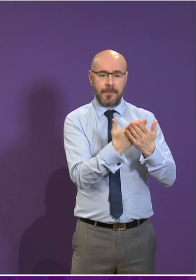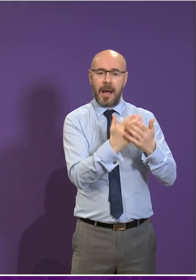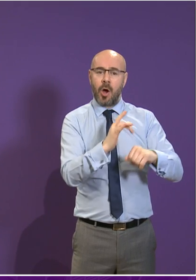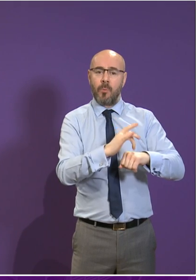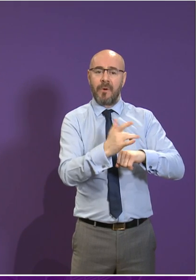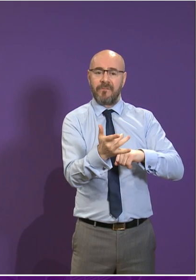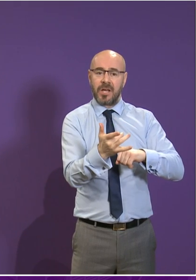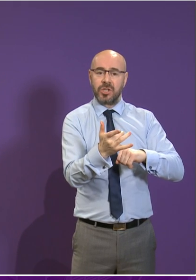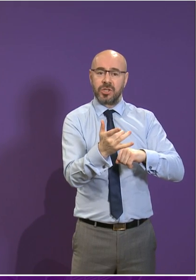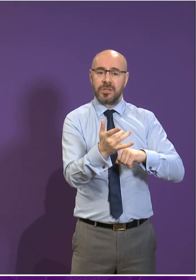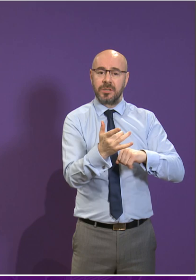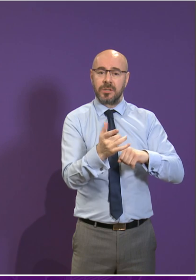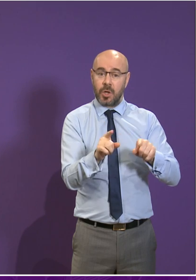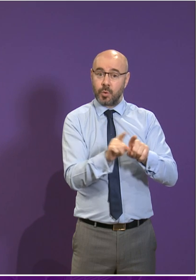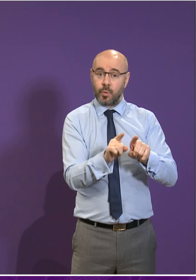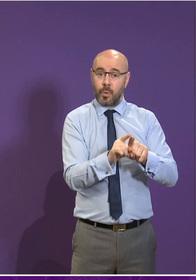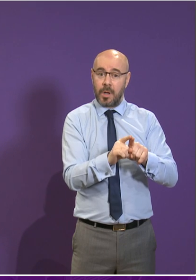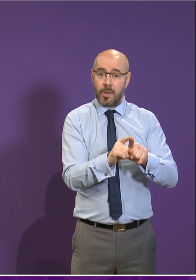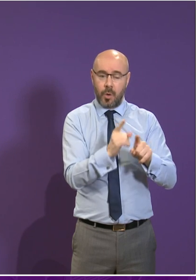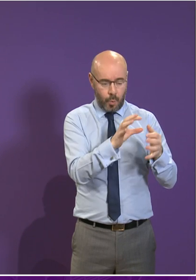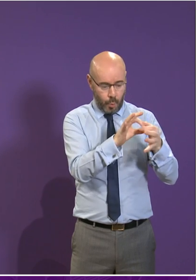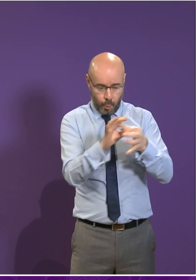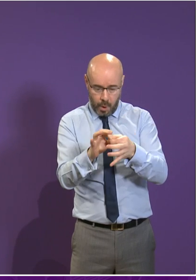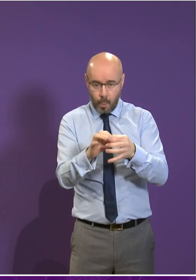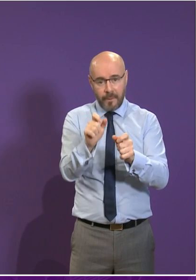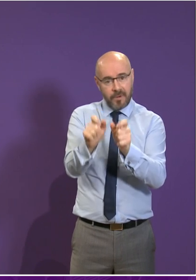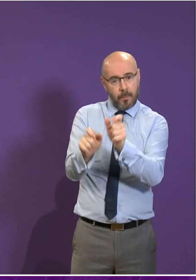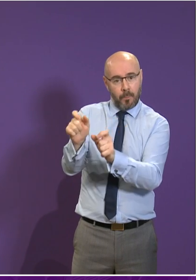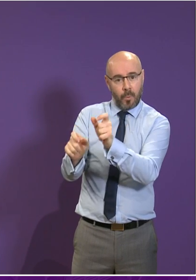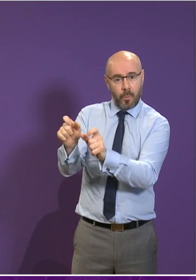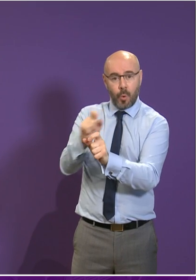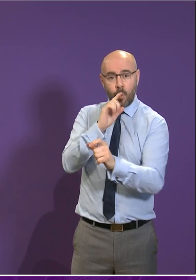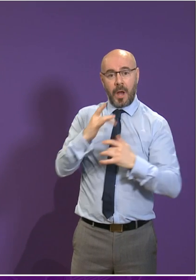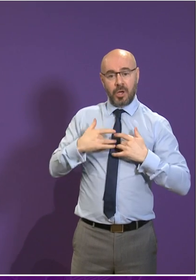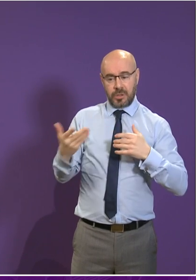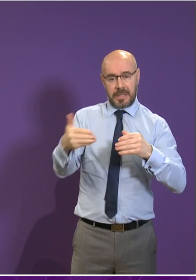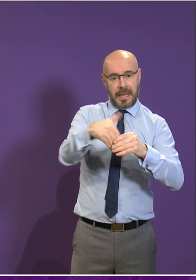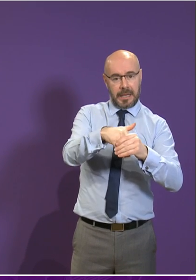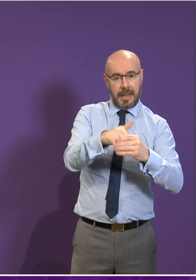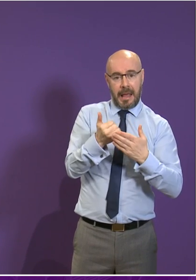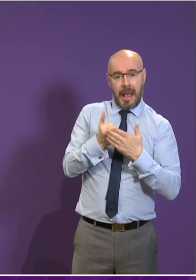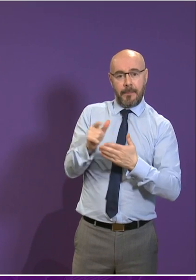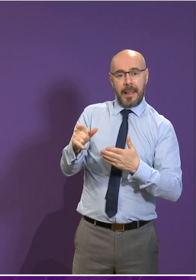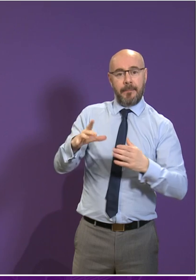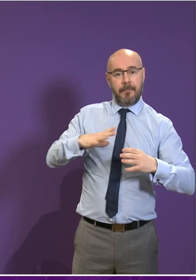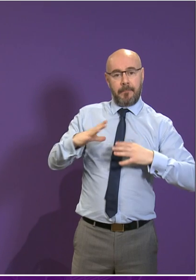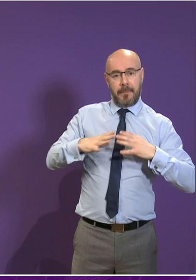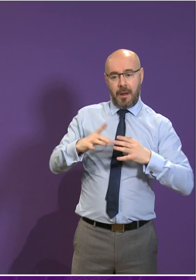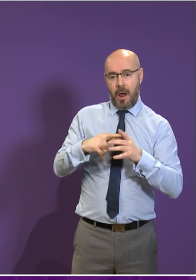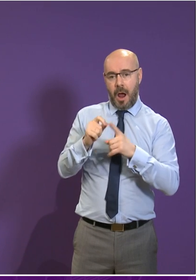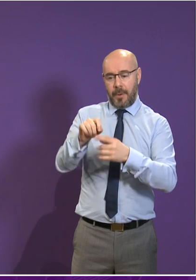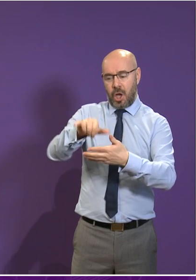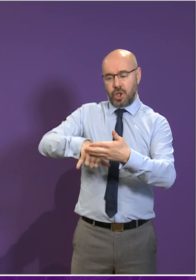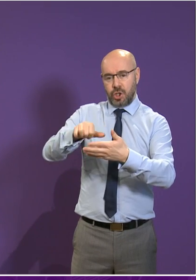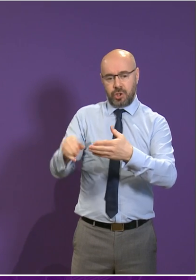is medicine, law, creative, that works with pupils who are interested in that, to help them get the best application process that they